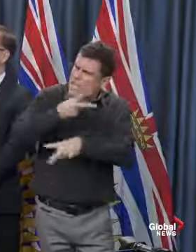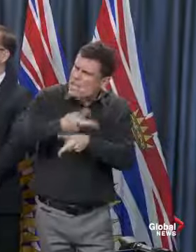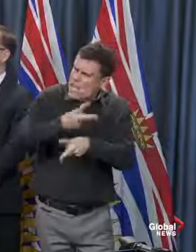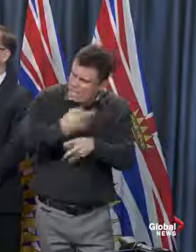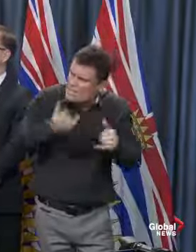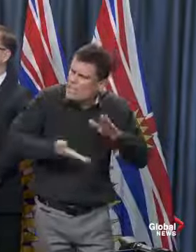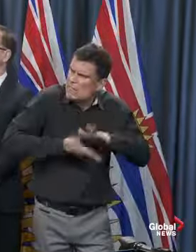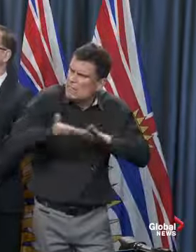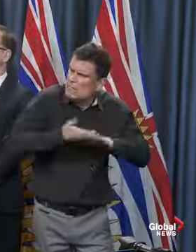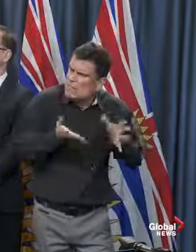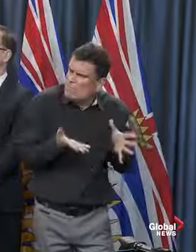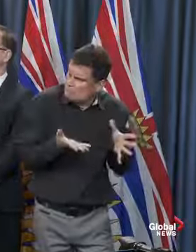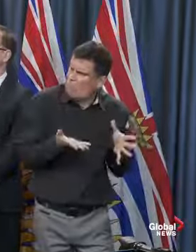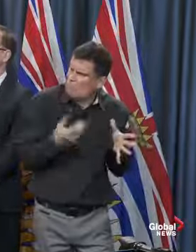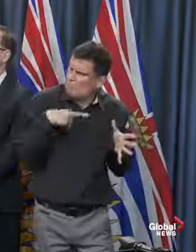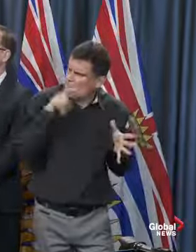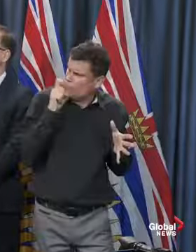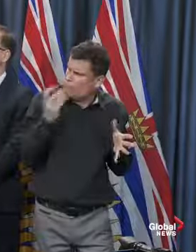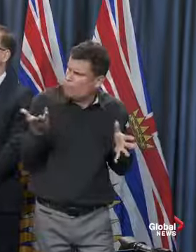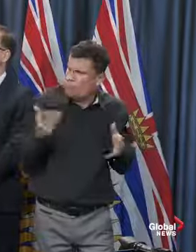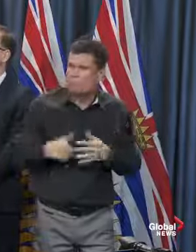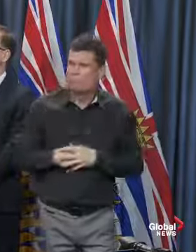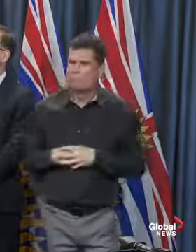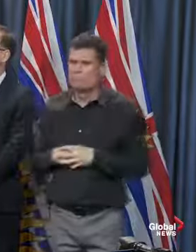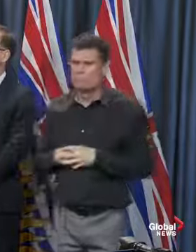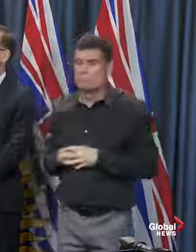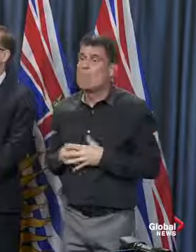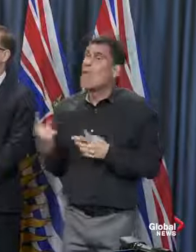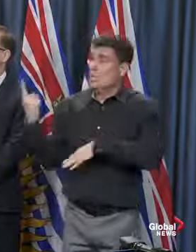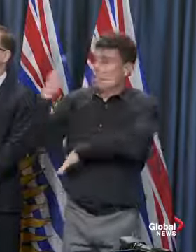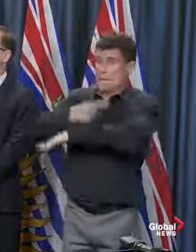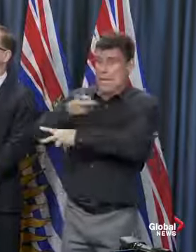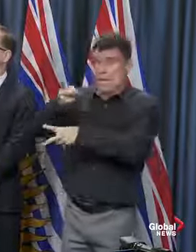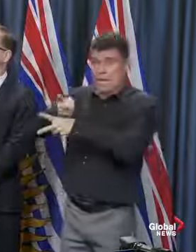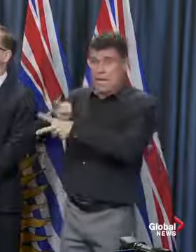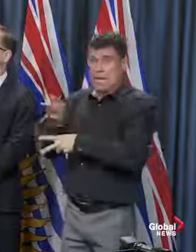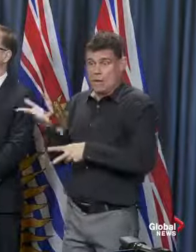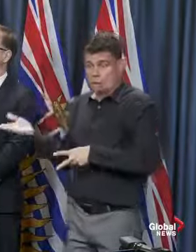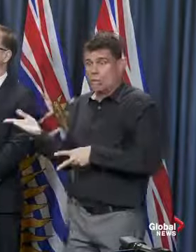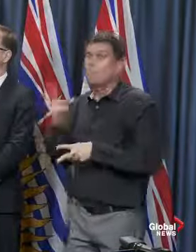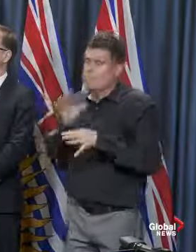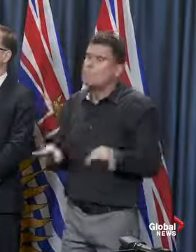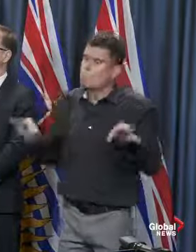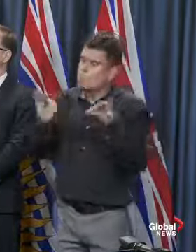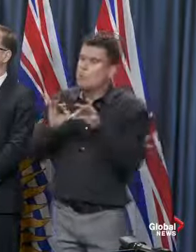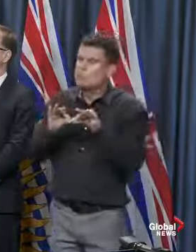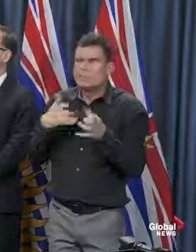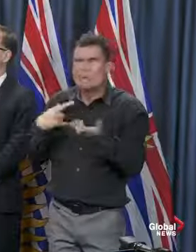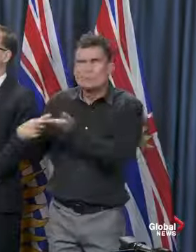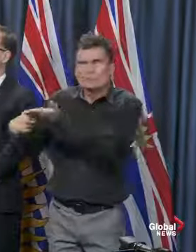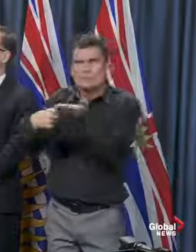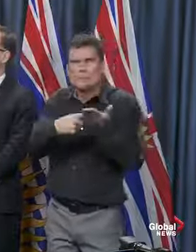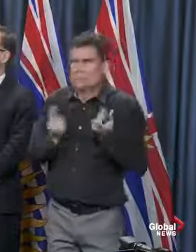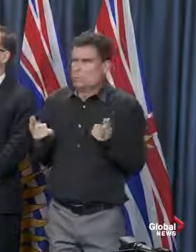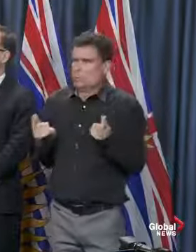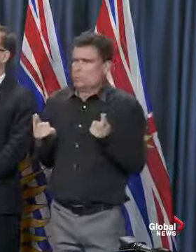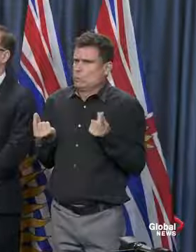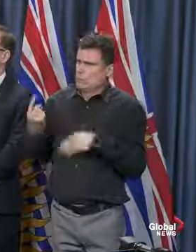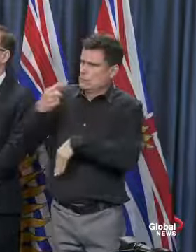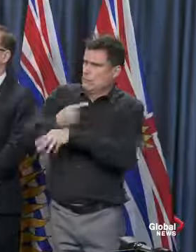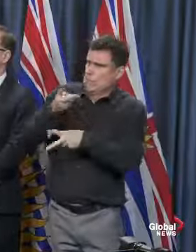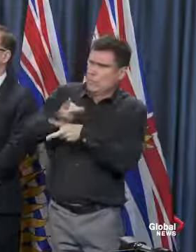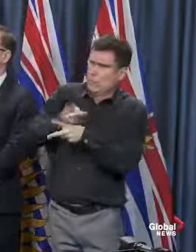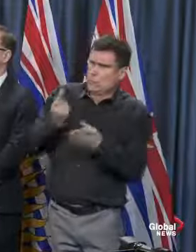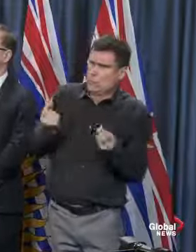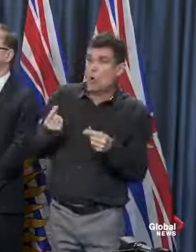of our community that we're in discussions about whether we need to take any measures around daycares as well. The Rugby Sevens is a